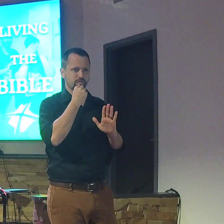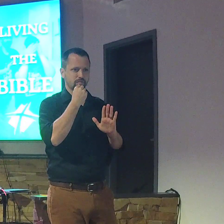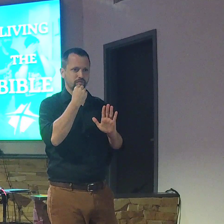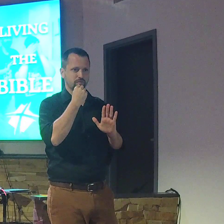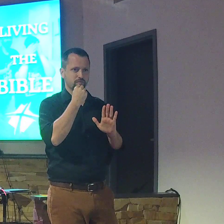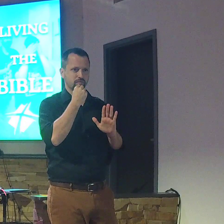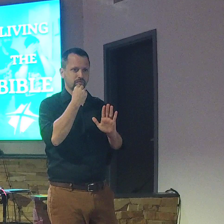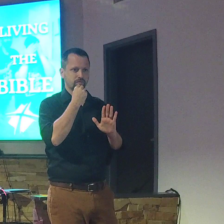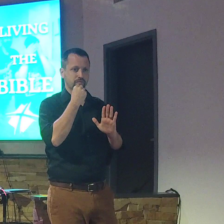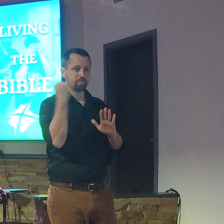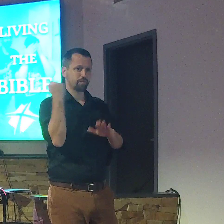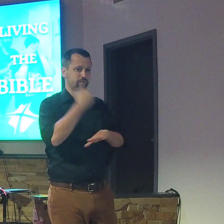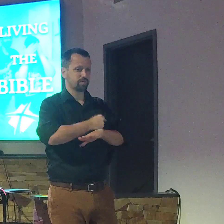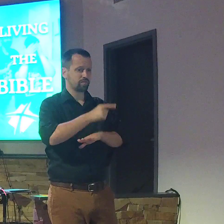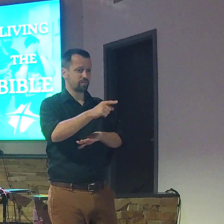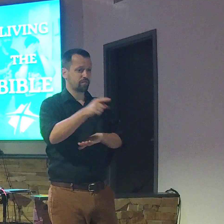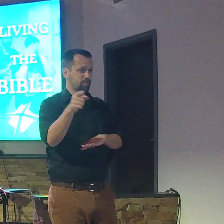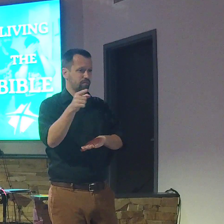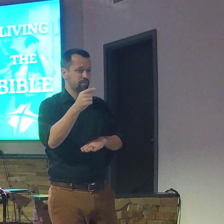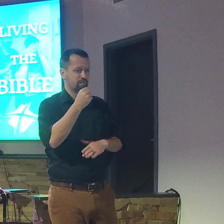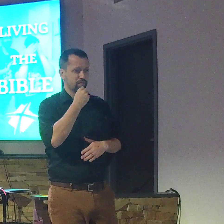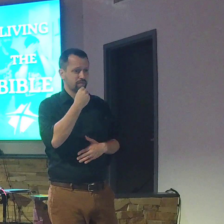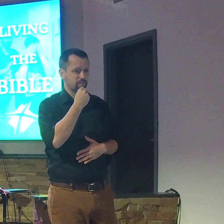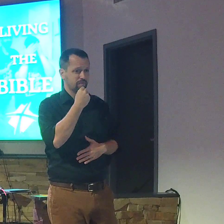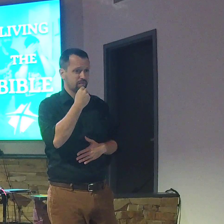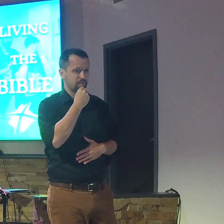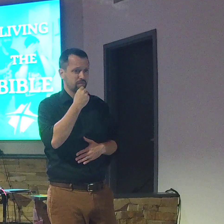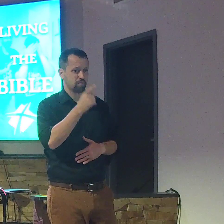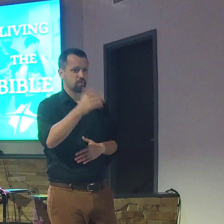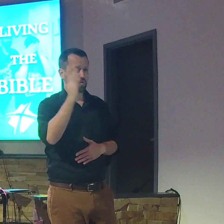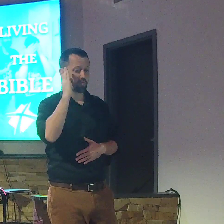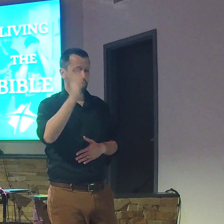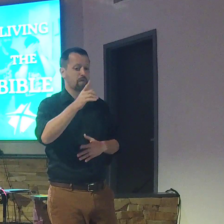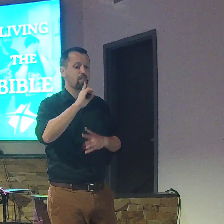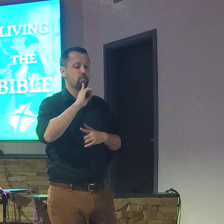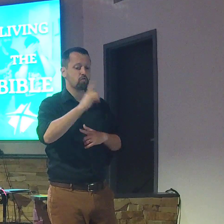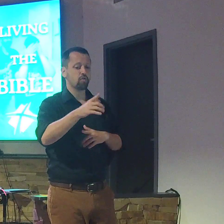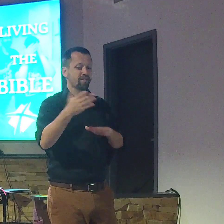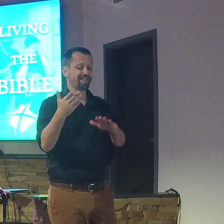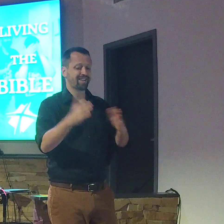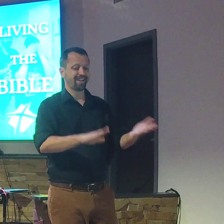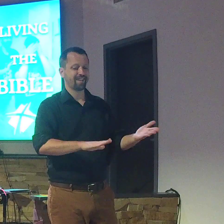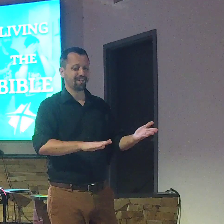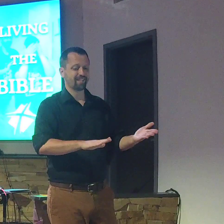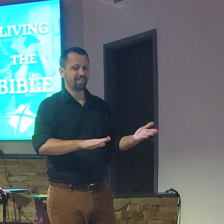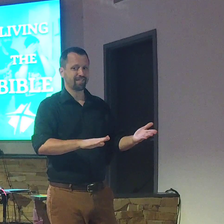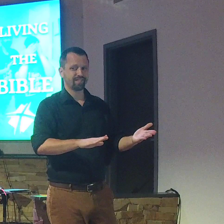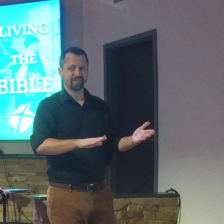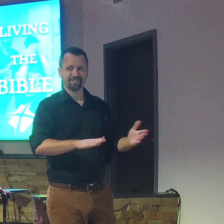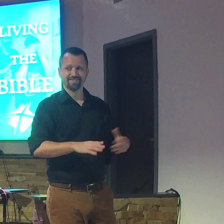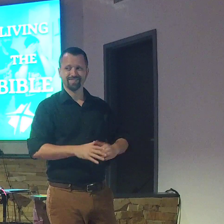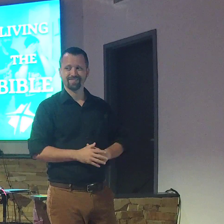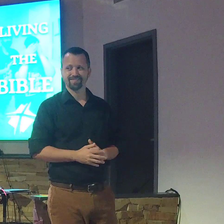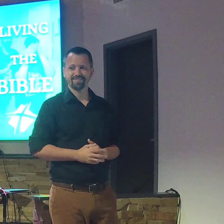thou eatest thereof, thou shalt surely die.